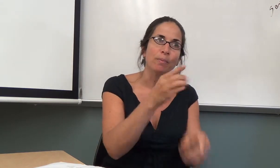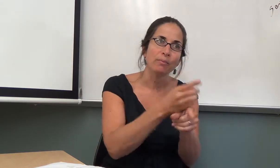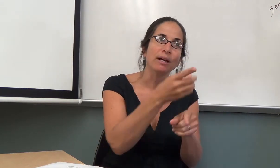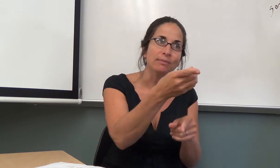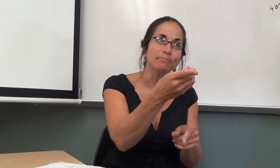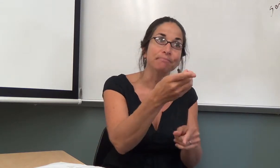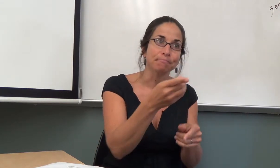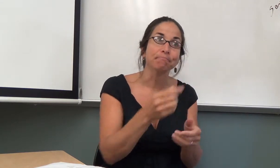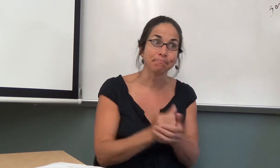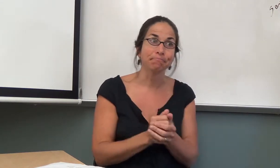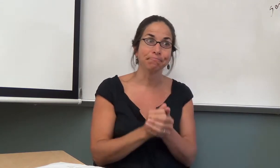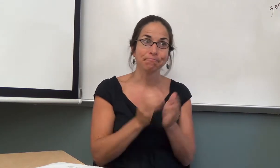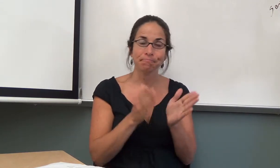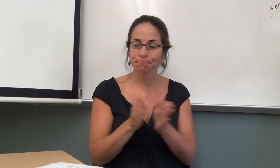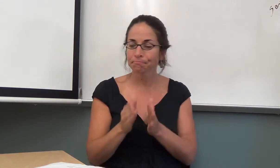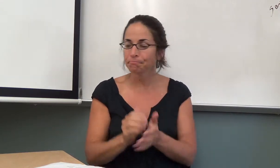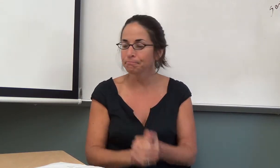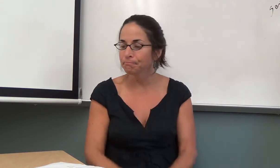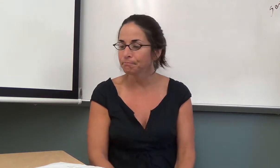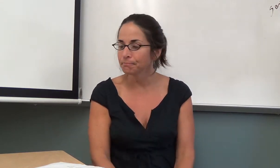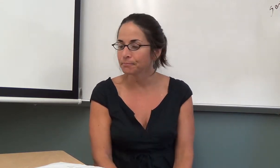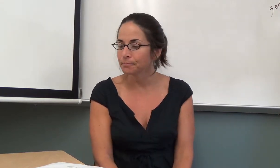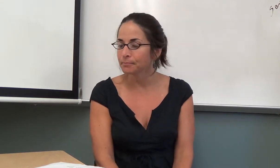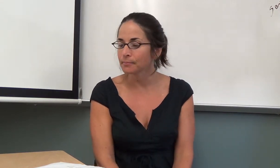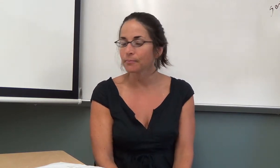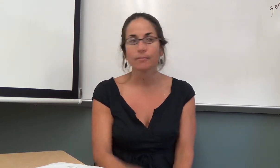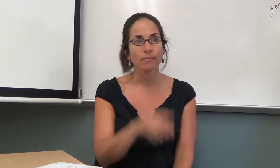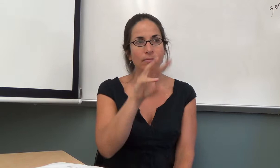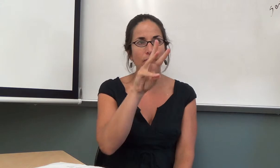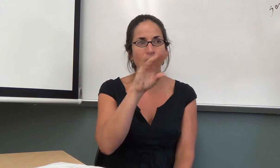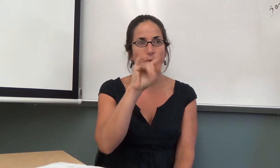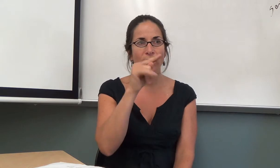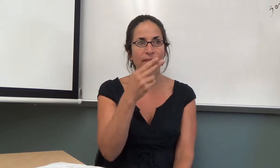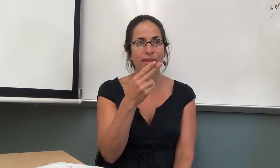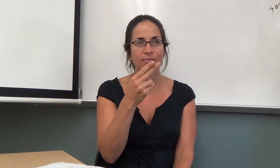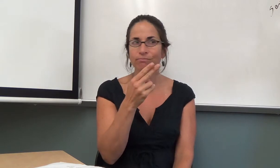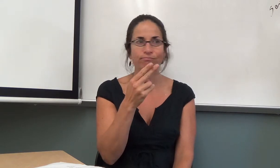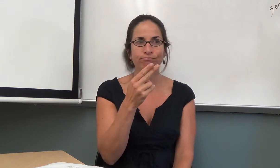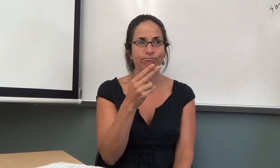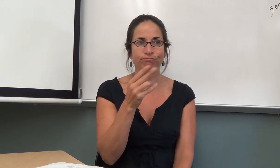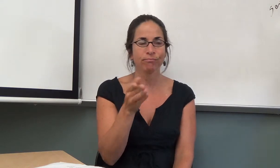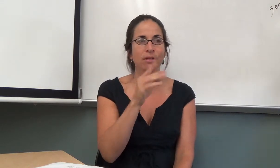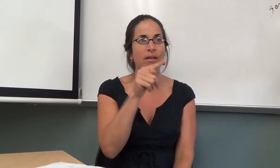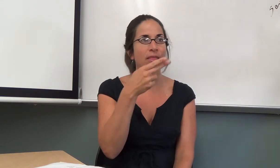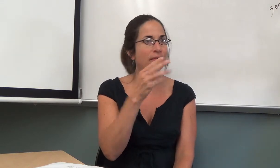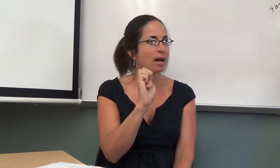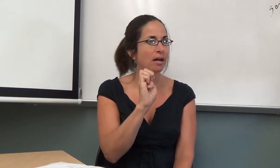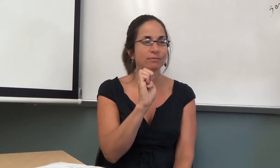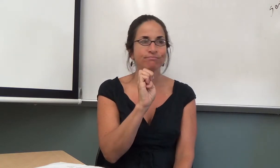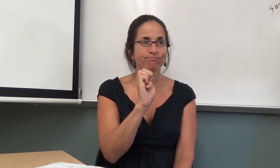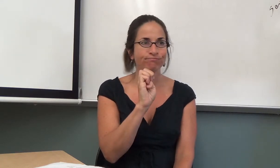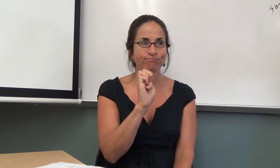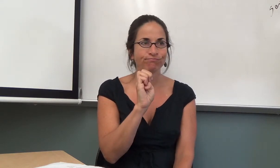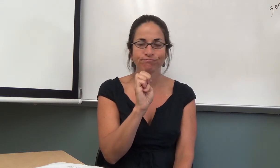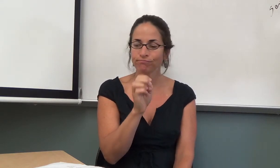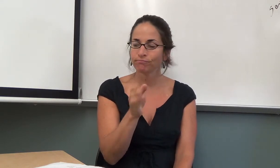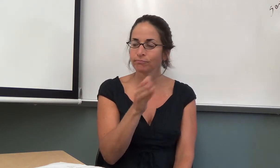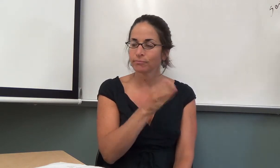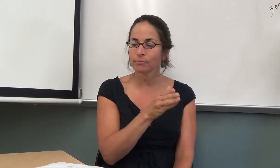How about, let's see, let's continue. How about with? No. The? No. What about the rest of this